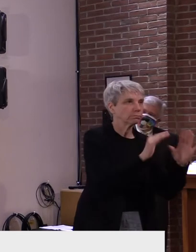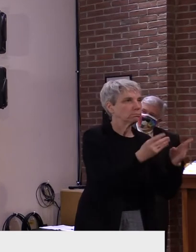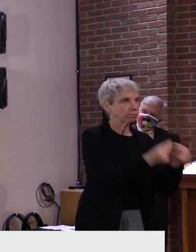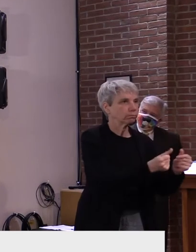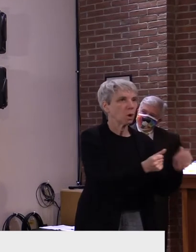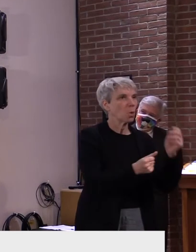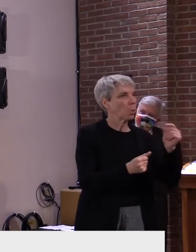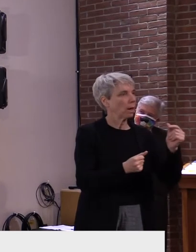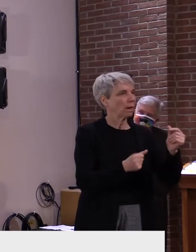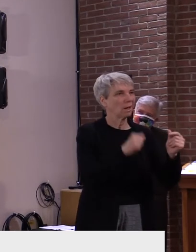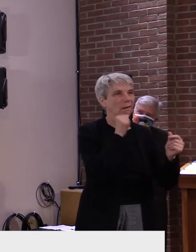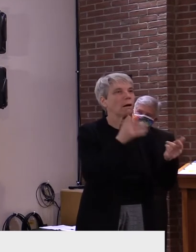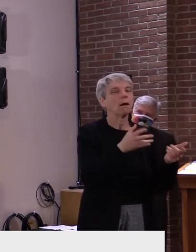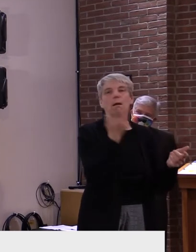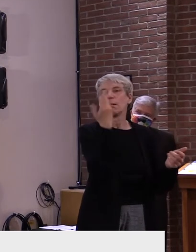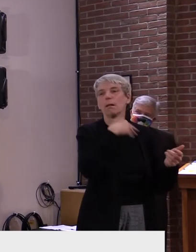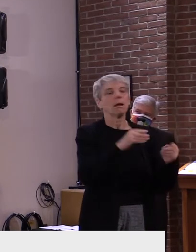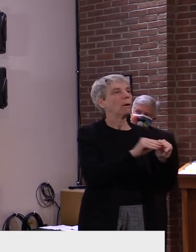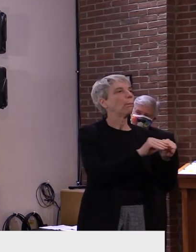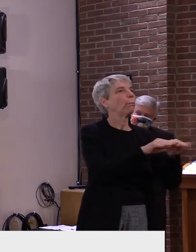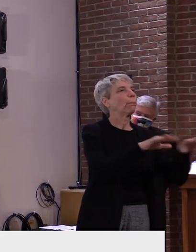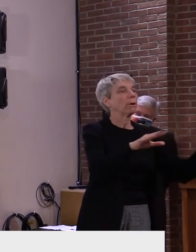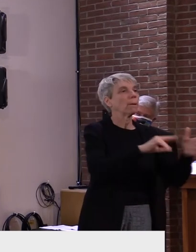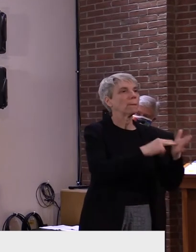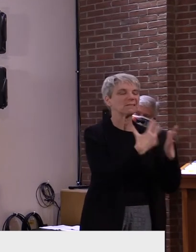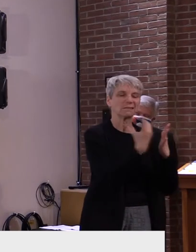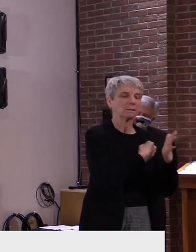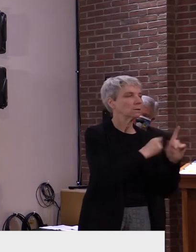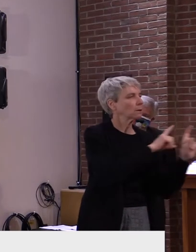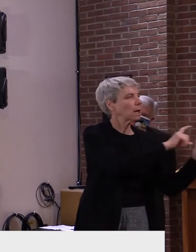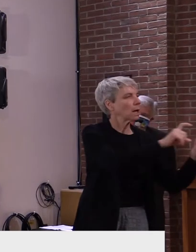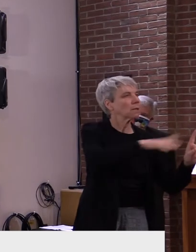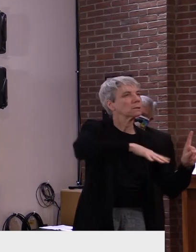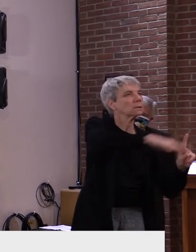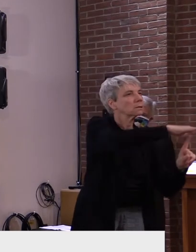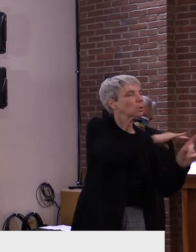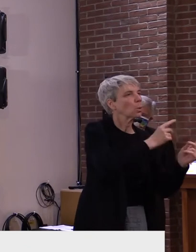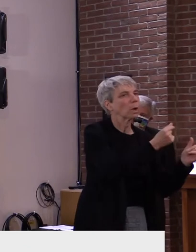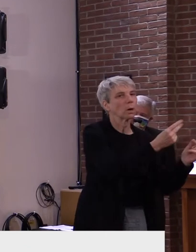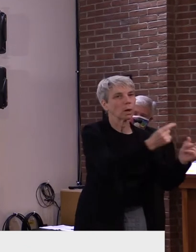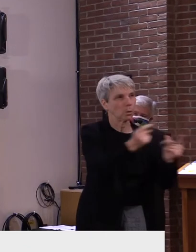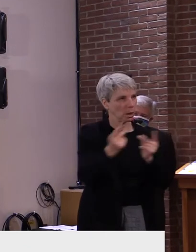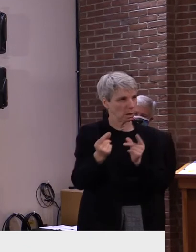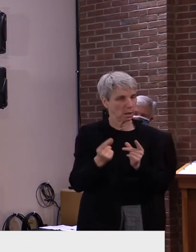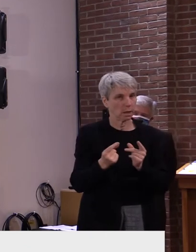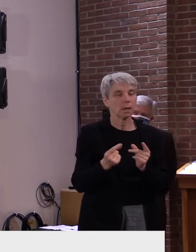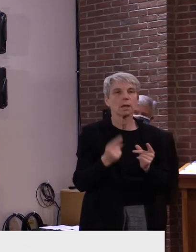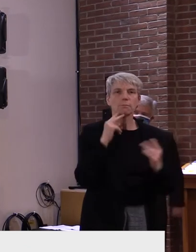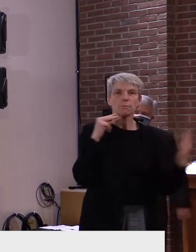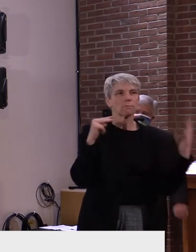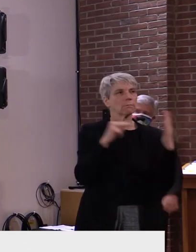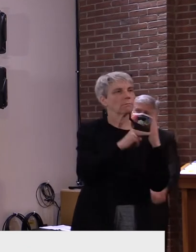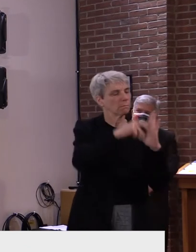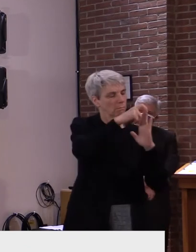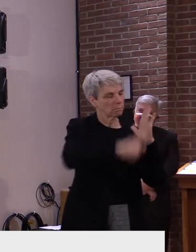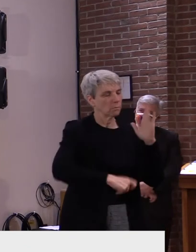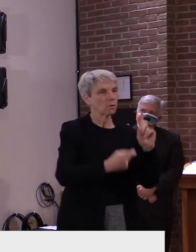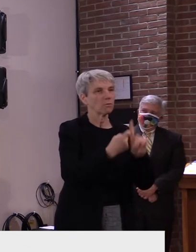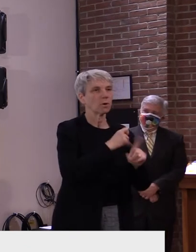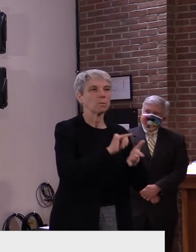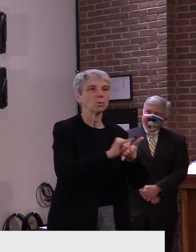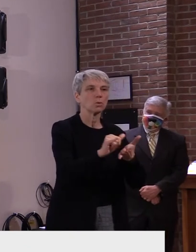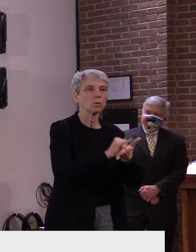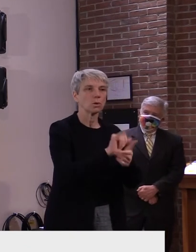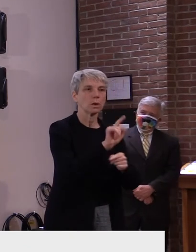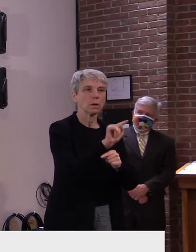aggressive with testing as possible and if you look at the new york times data you'll still see that there's